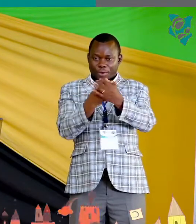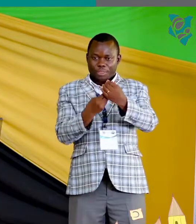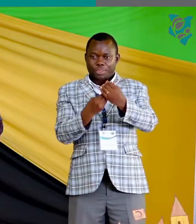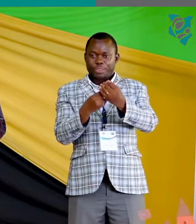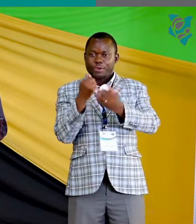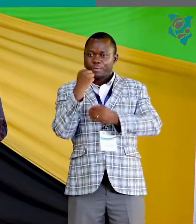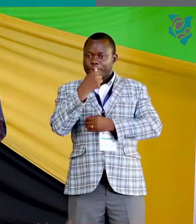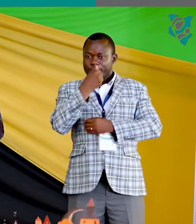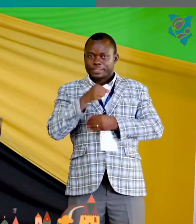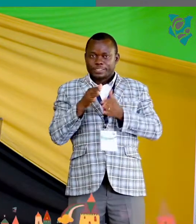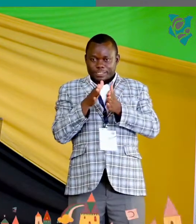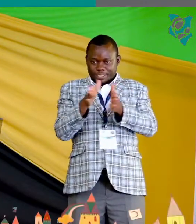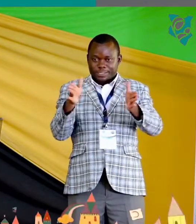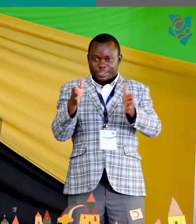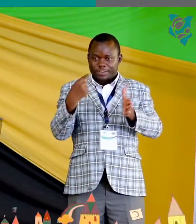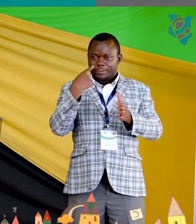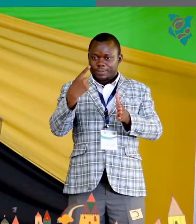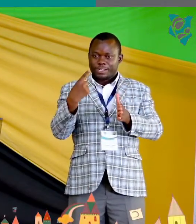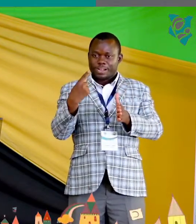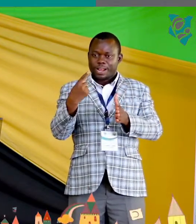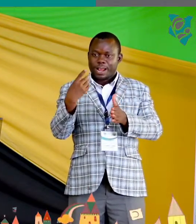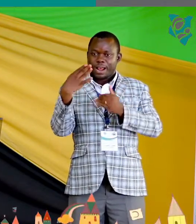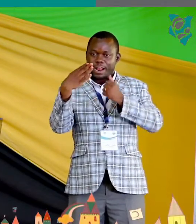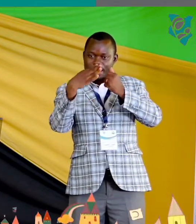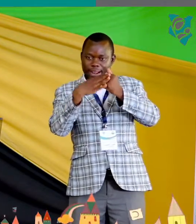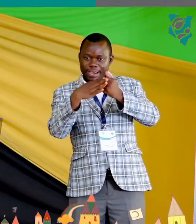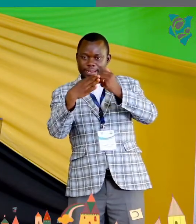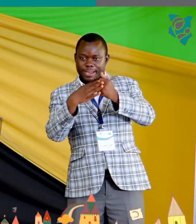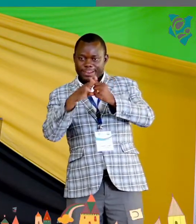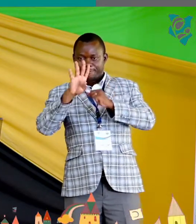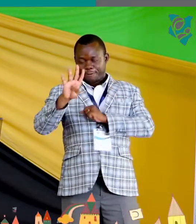of 994.